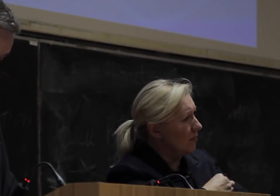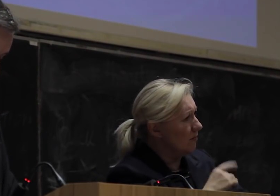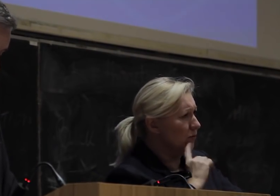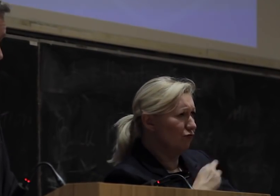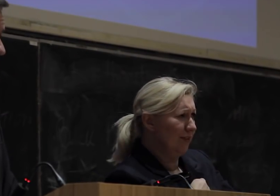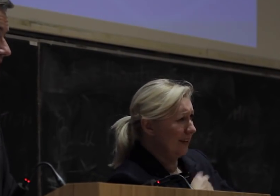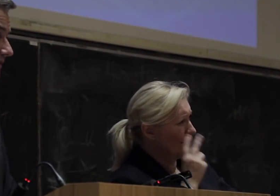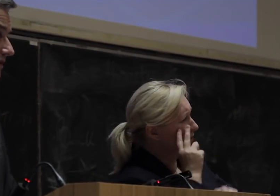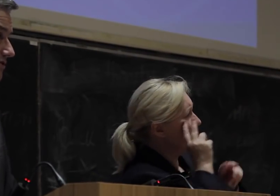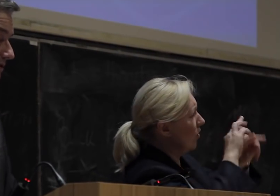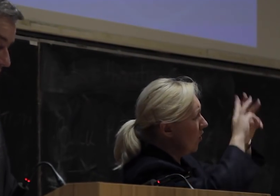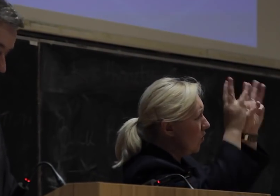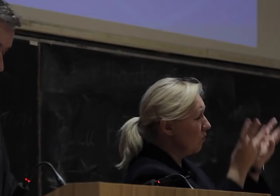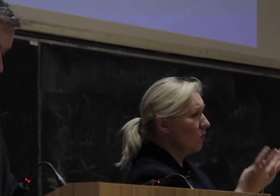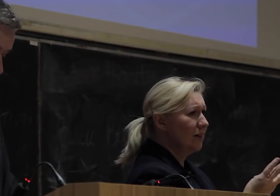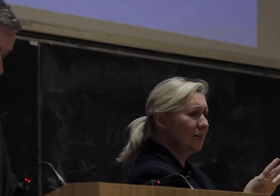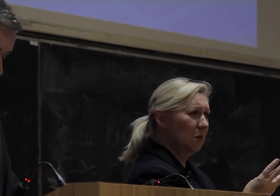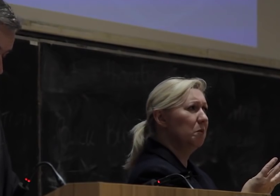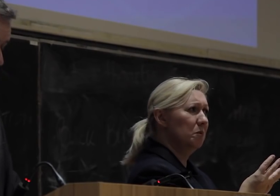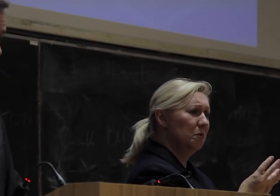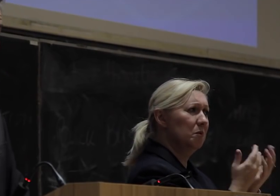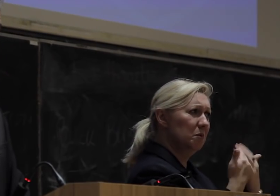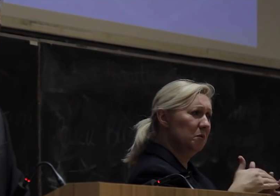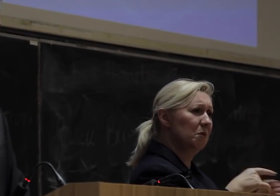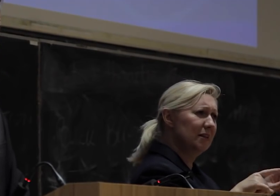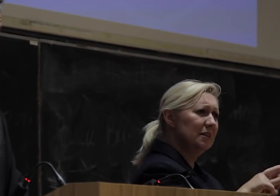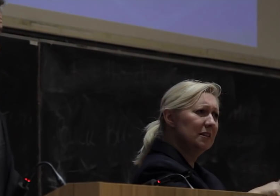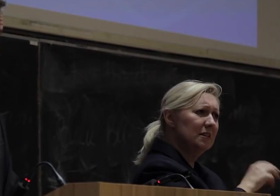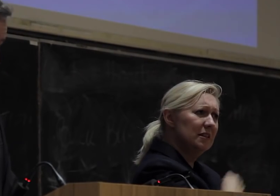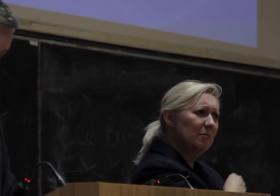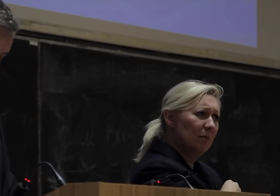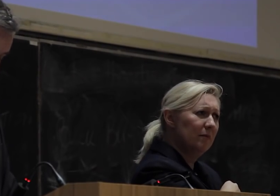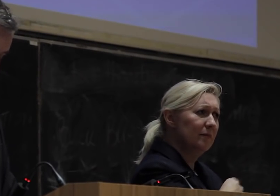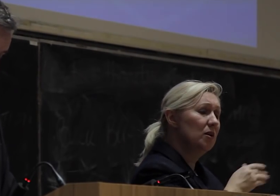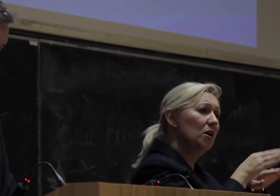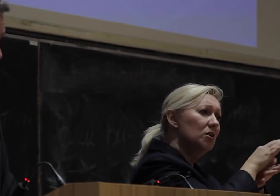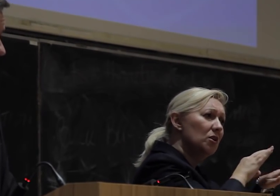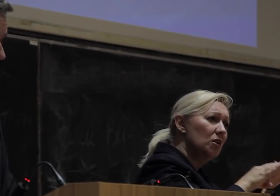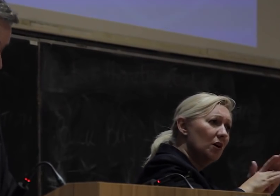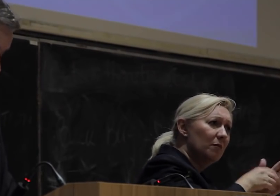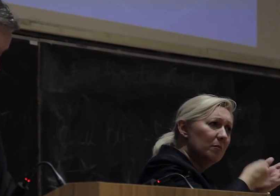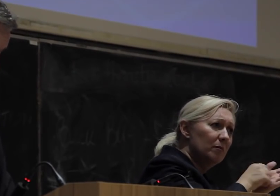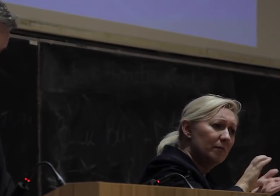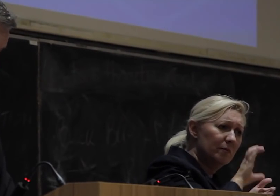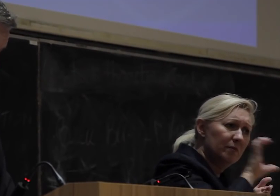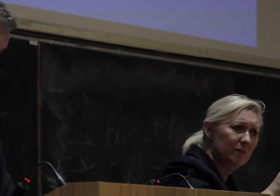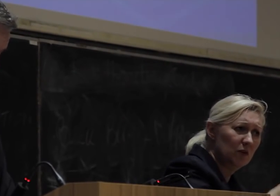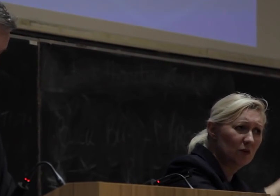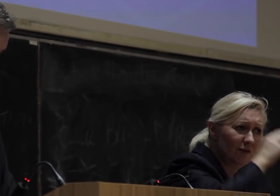phenomenon. Private contributions are increasing and direct state subventions are decreasing.